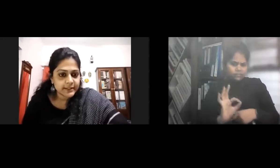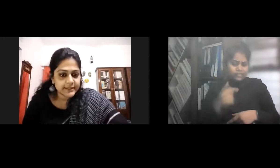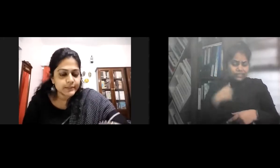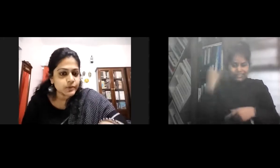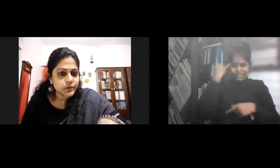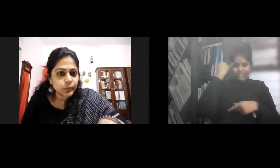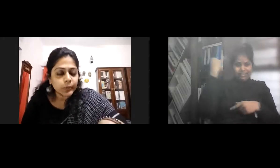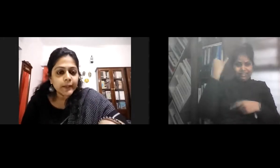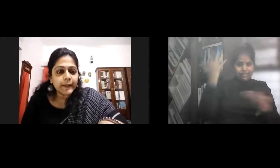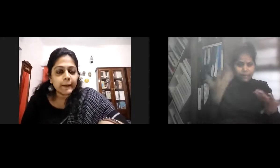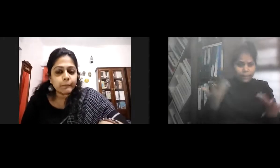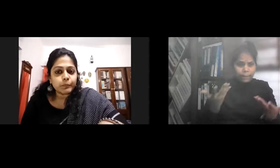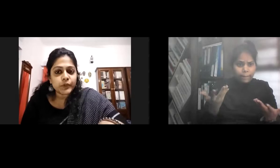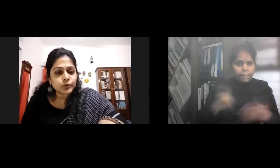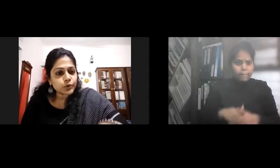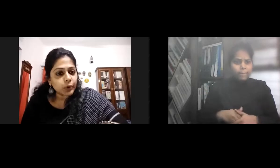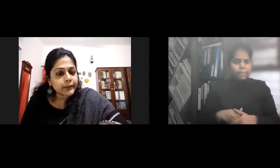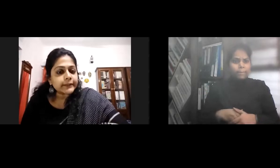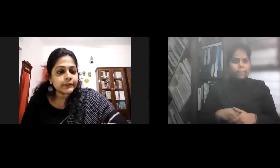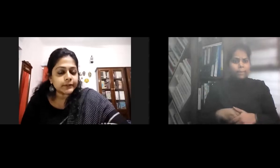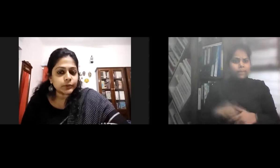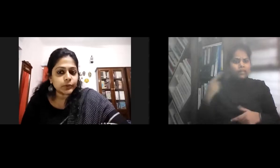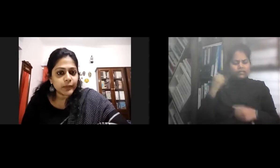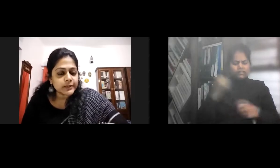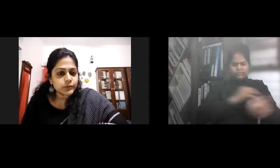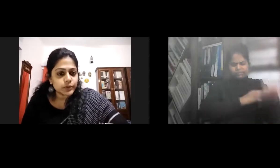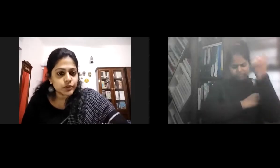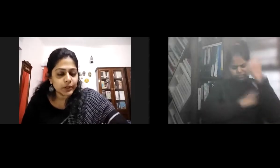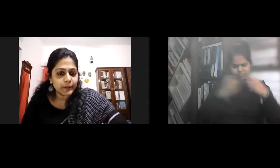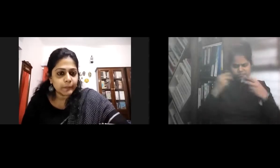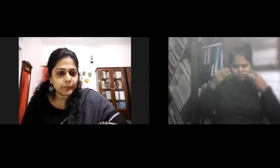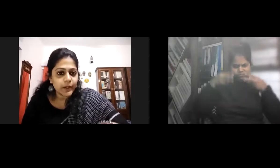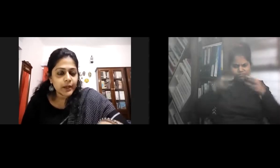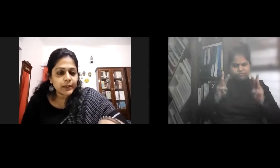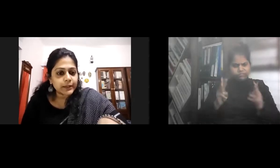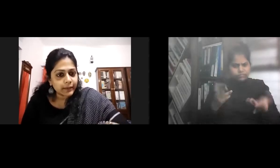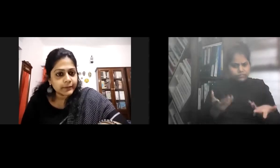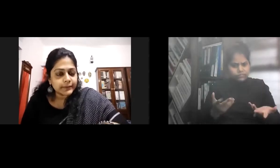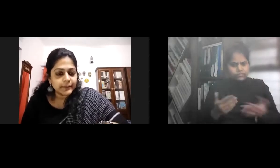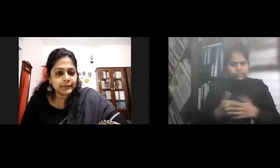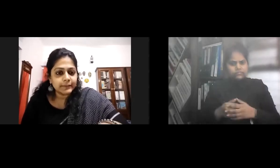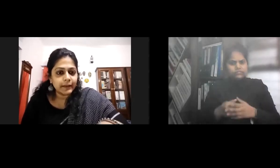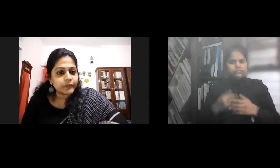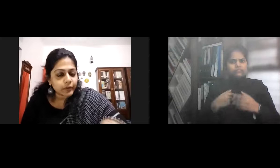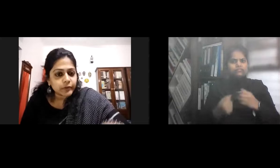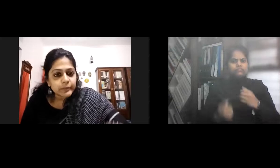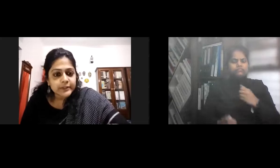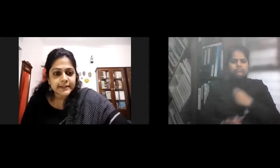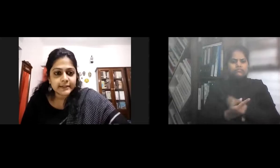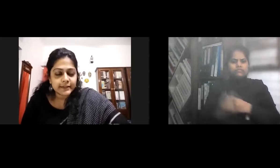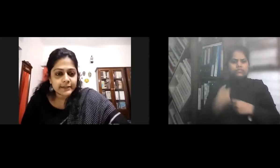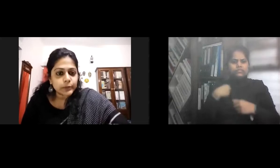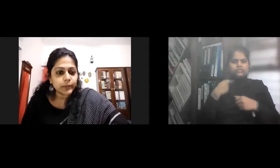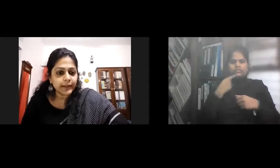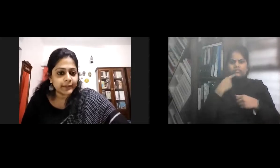diversity that seems to be so strongly integral to the ways in which the current avatar of the liberal